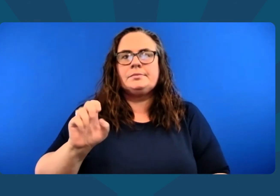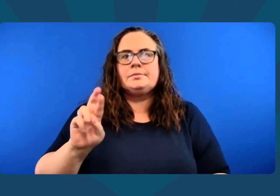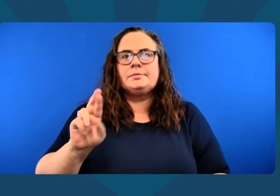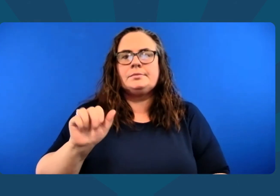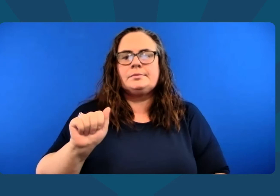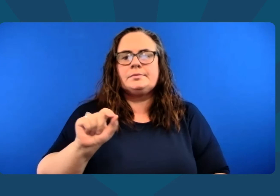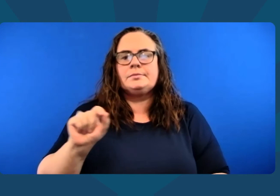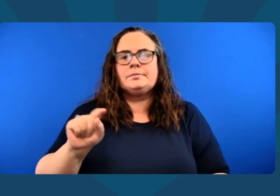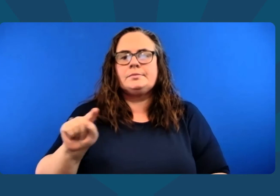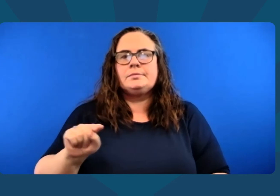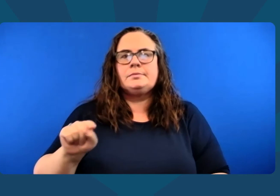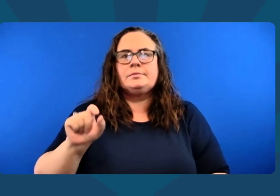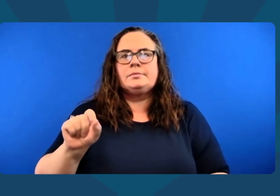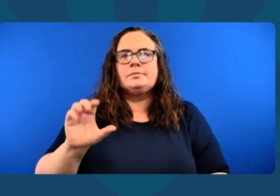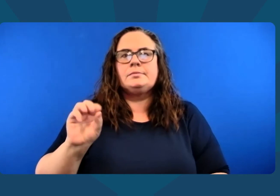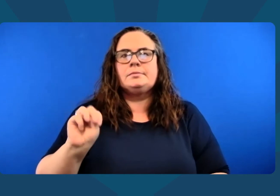kellybutleraz.com.